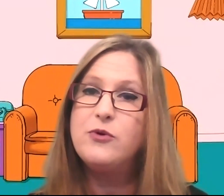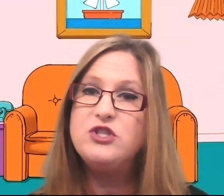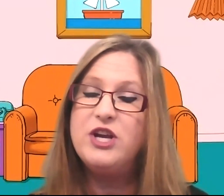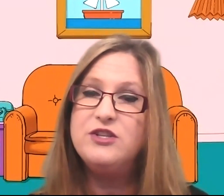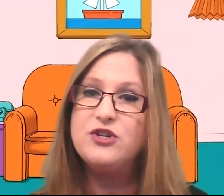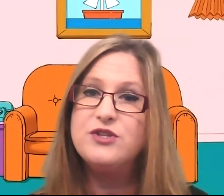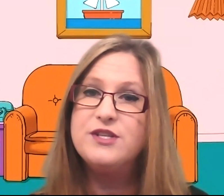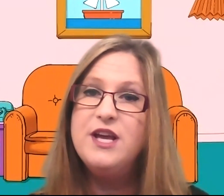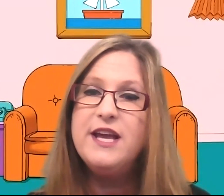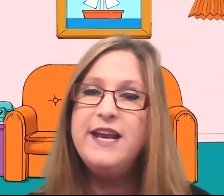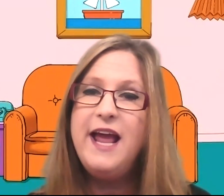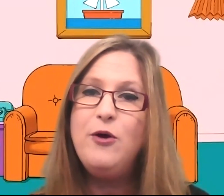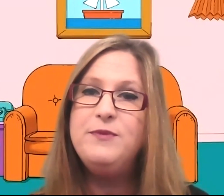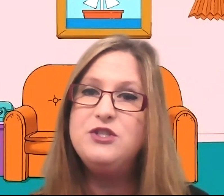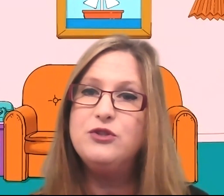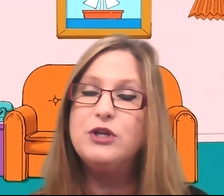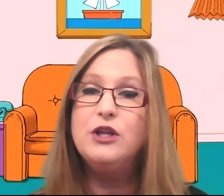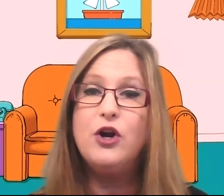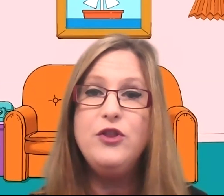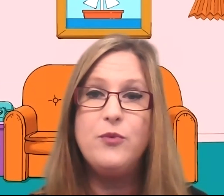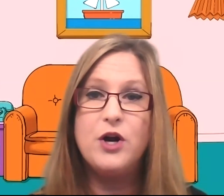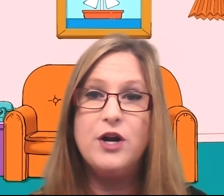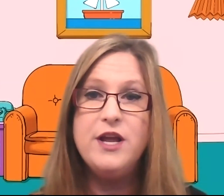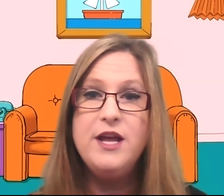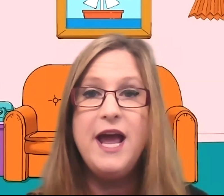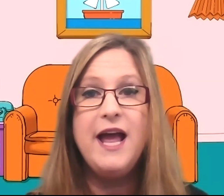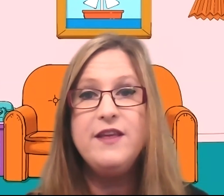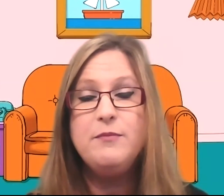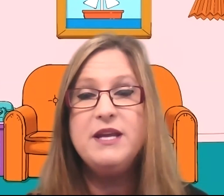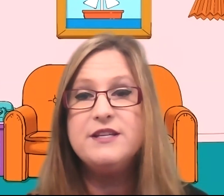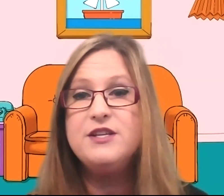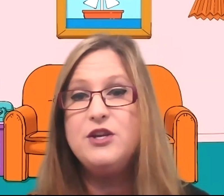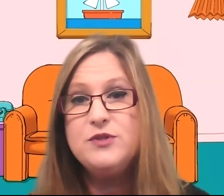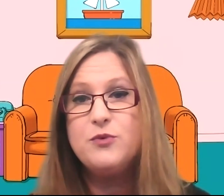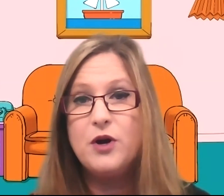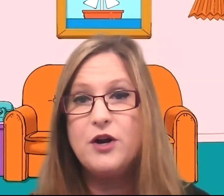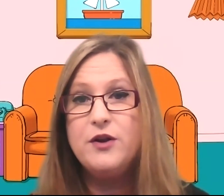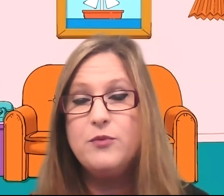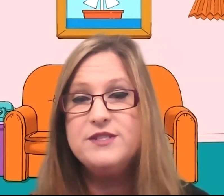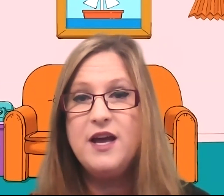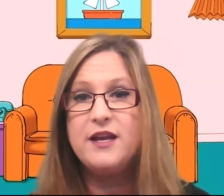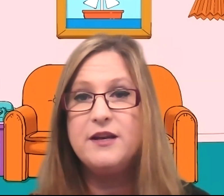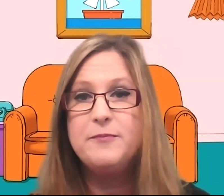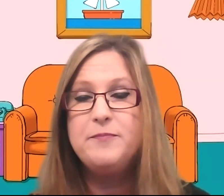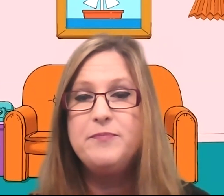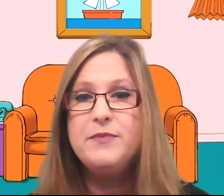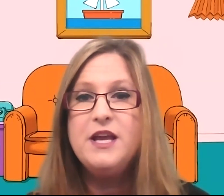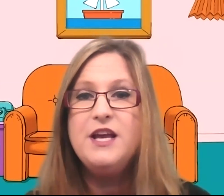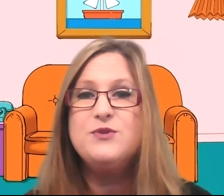sign language gestures can help the children learn the word and then begin to use the word with